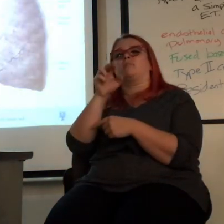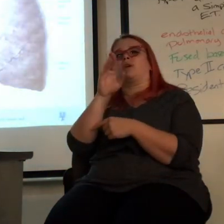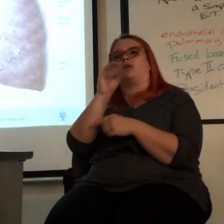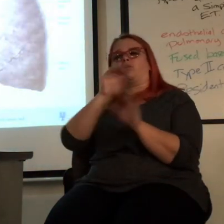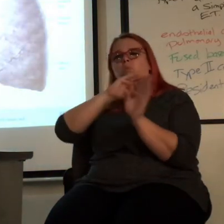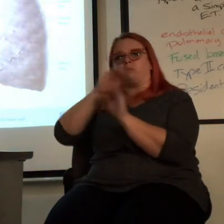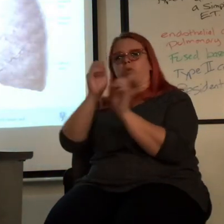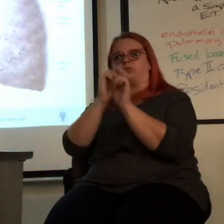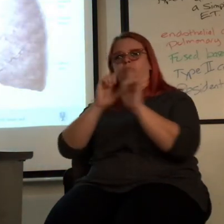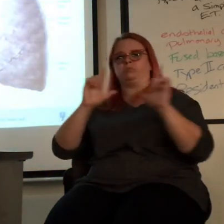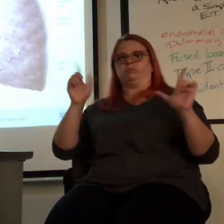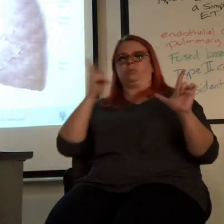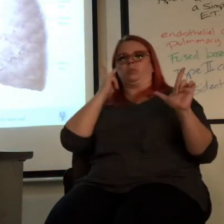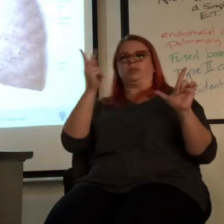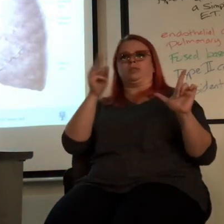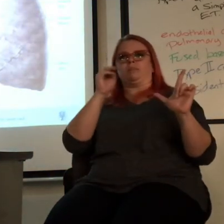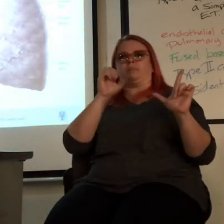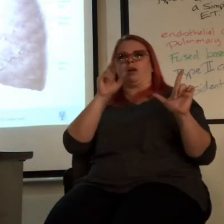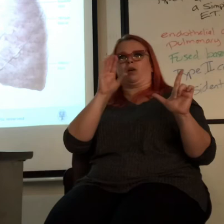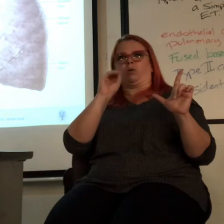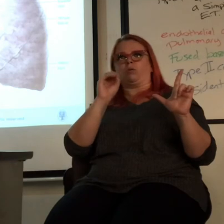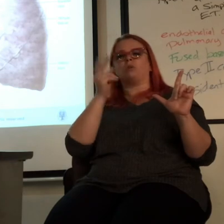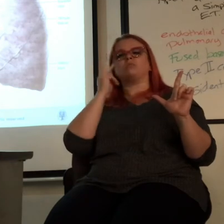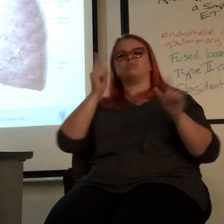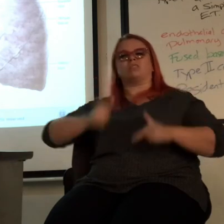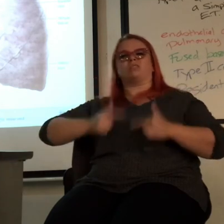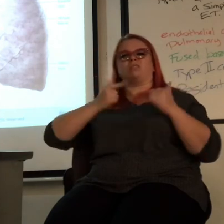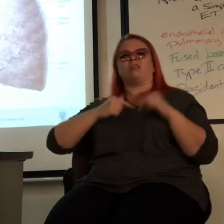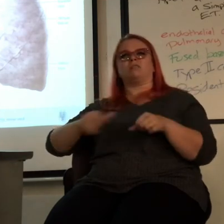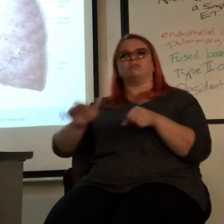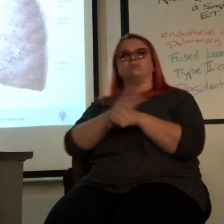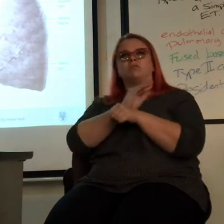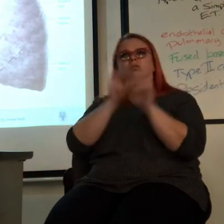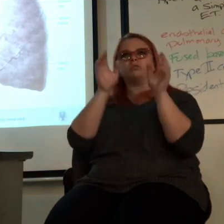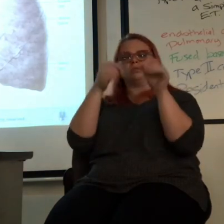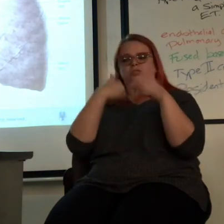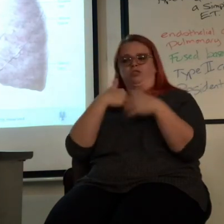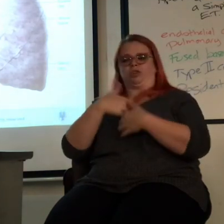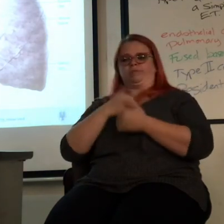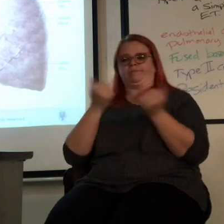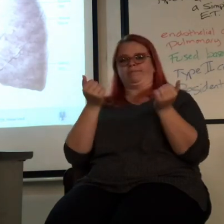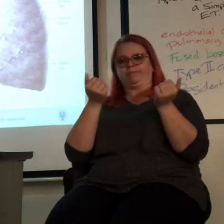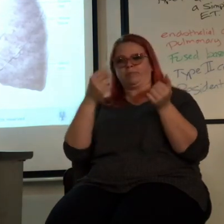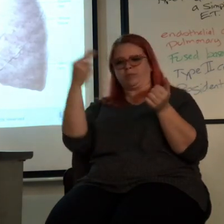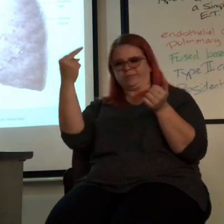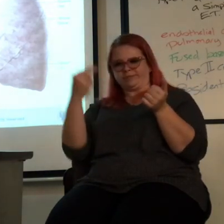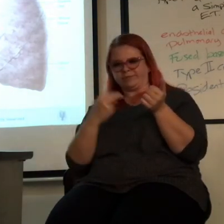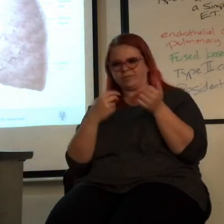whole, open up the chest, remove them from the chest, this is what you see, okay?